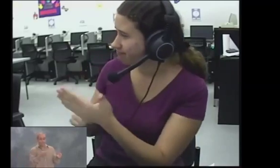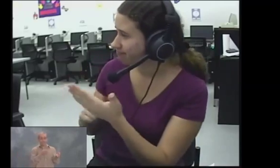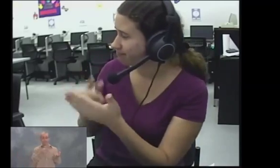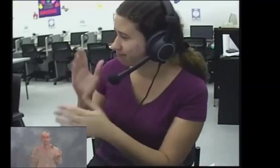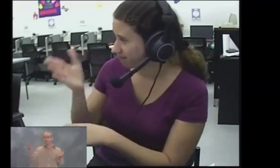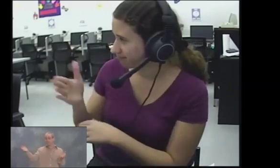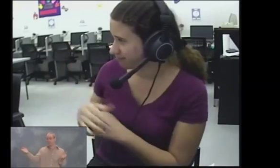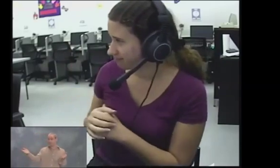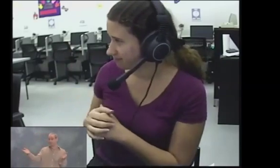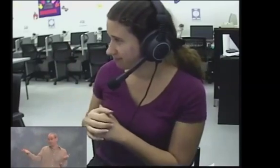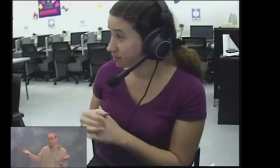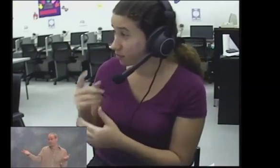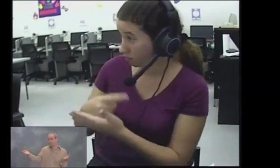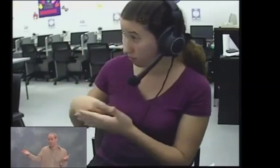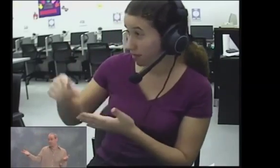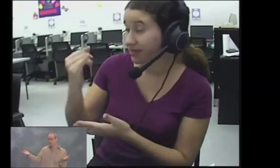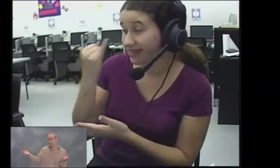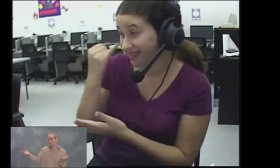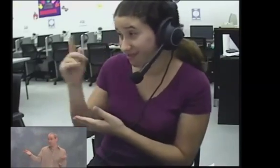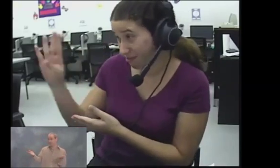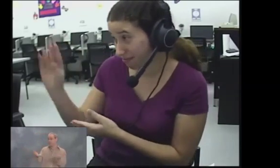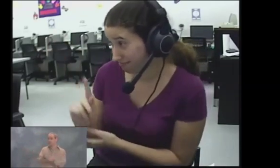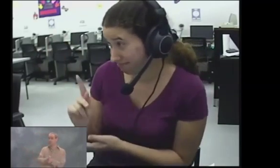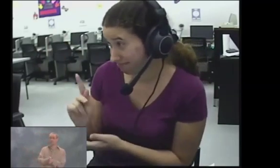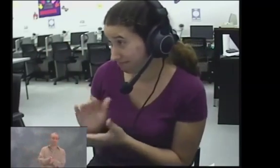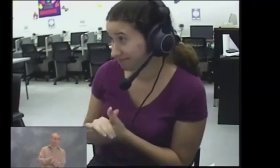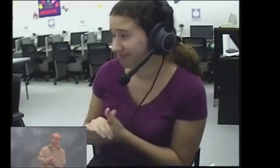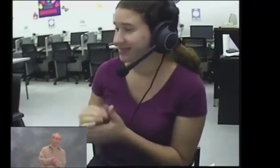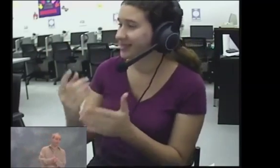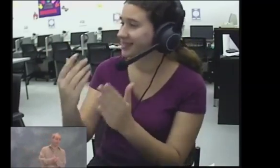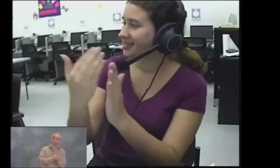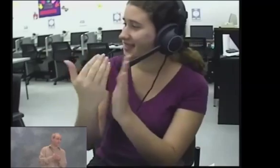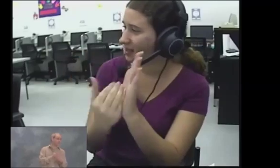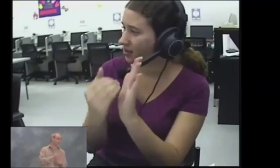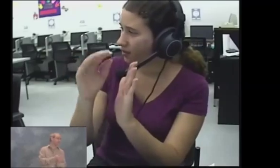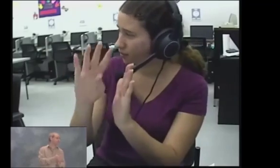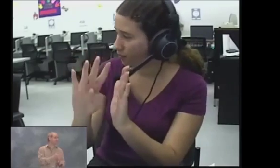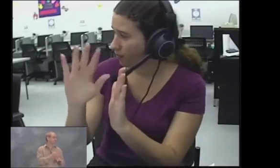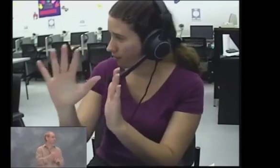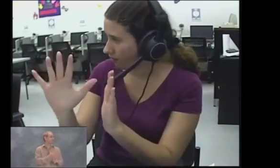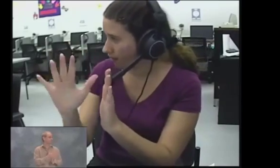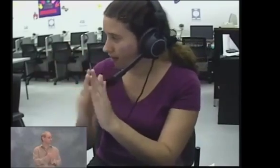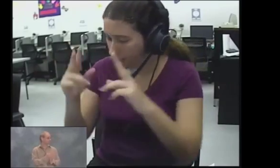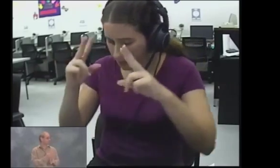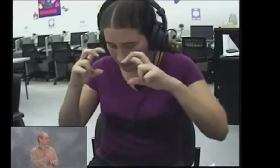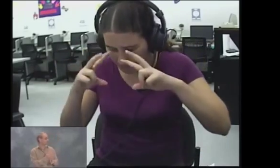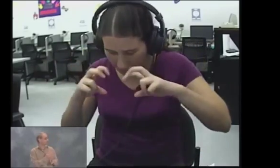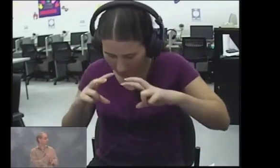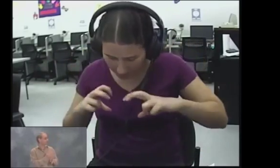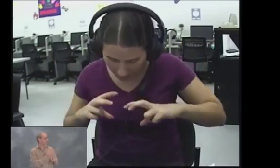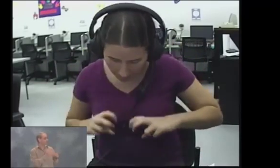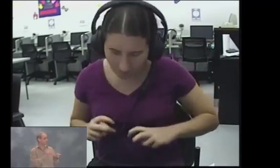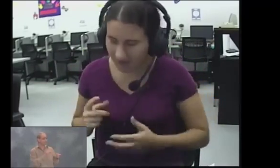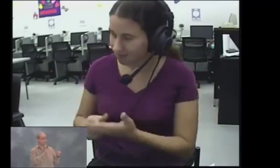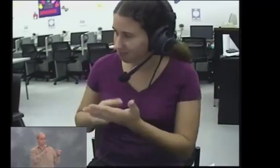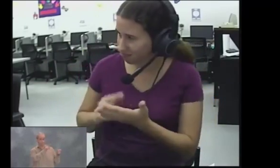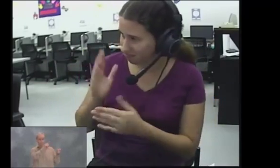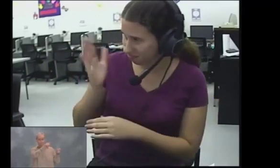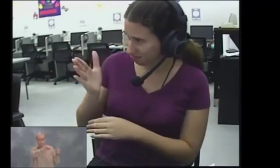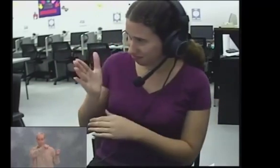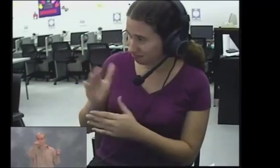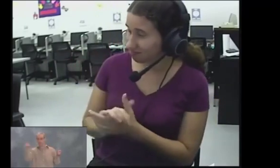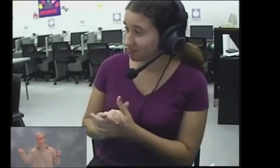And then next week, assuming you come back, we're going to go over steps 4 and 5. We're going to talk about a searching and fearless moral inventory. And in the